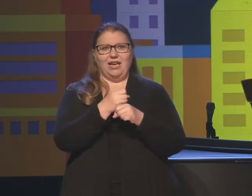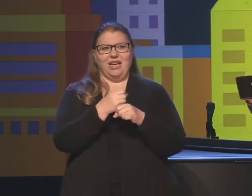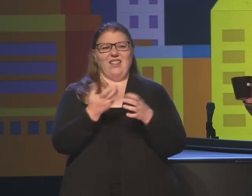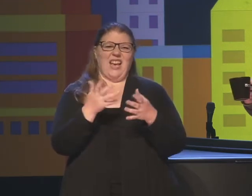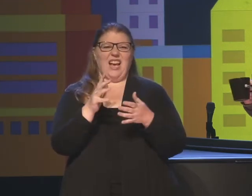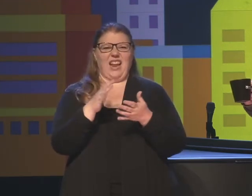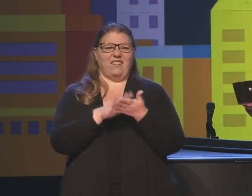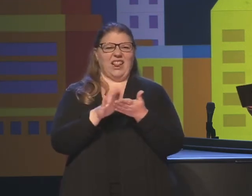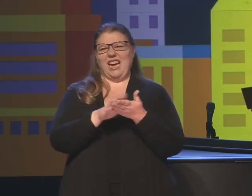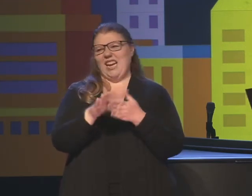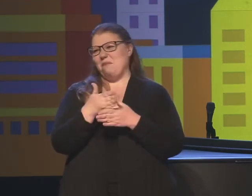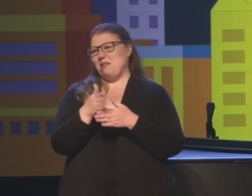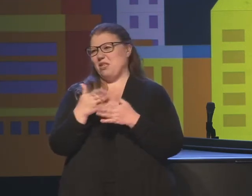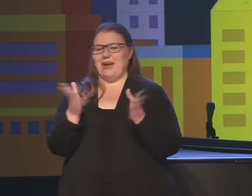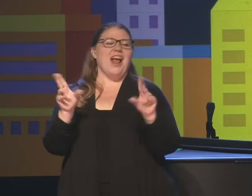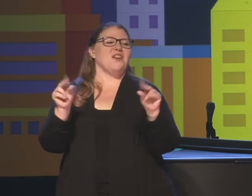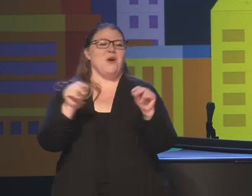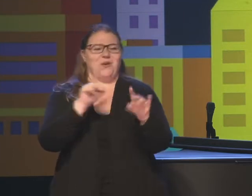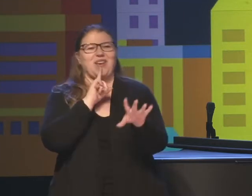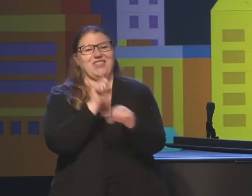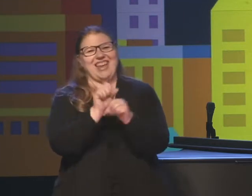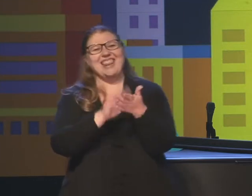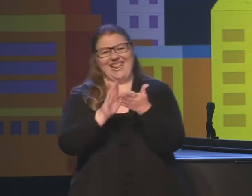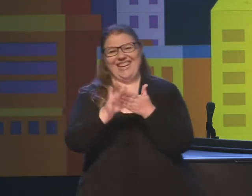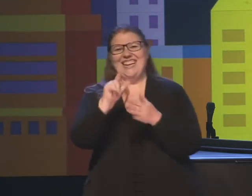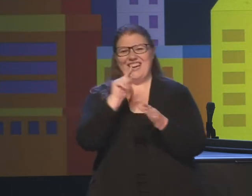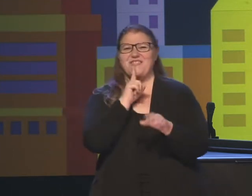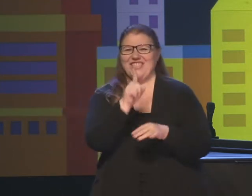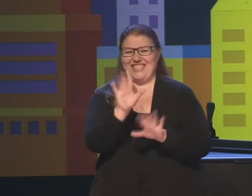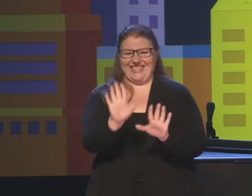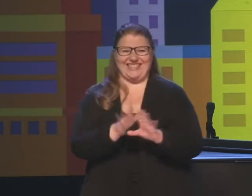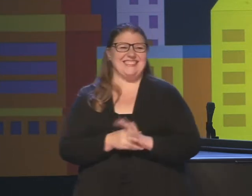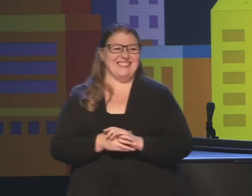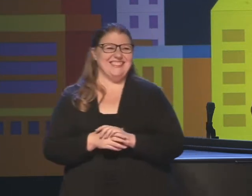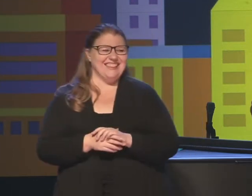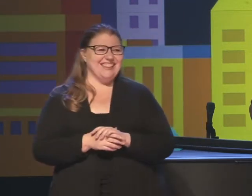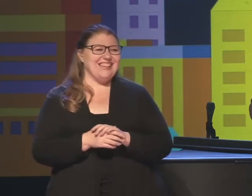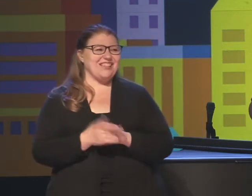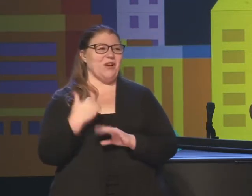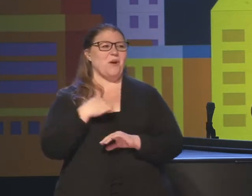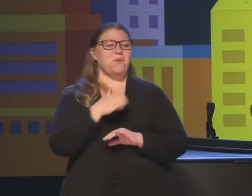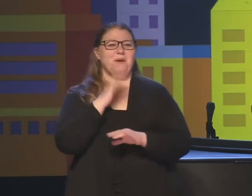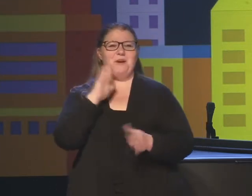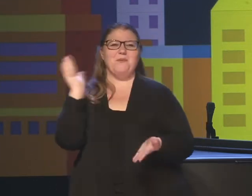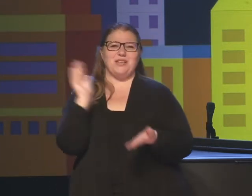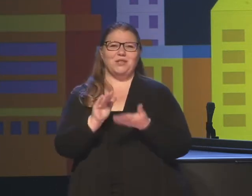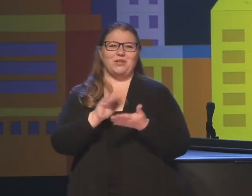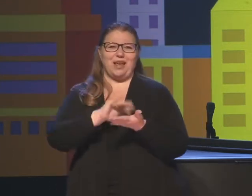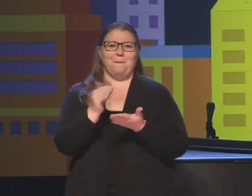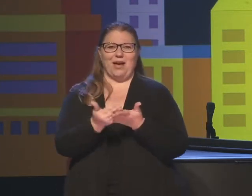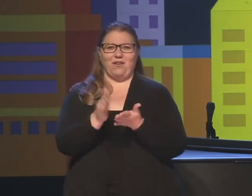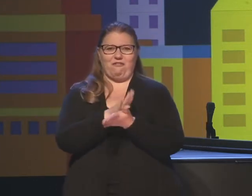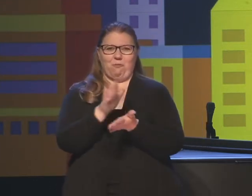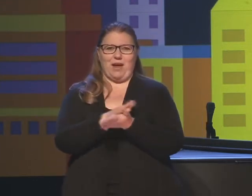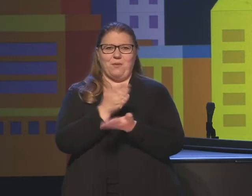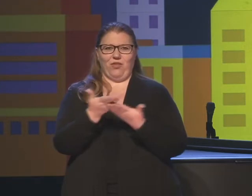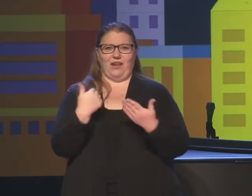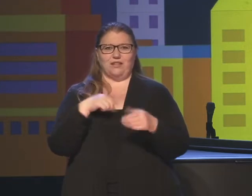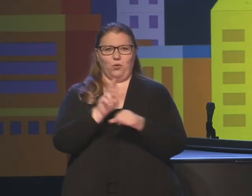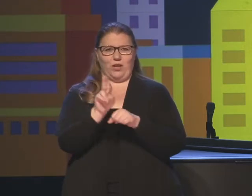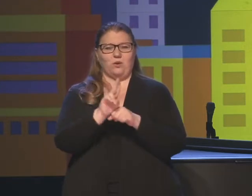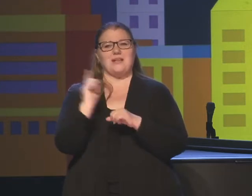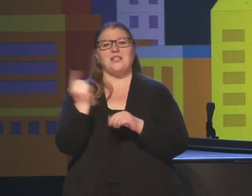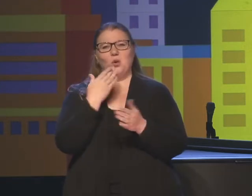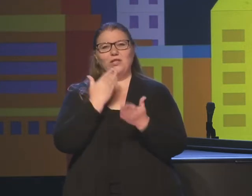they kind of sanitize the cups in between, you know. No, they do. I'm just kidding. And so we'll be reducing the amount of paper goods, and that's always good.